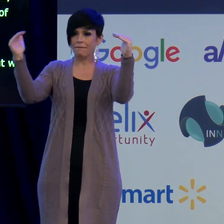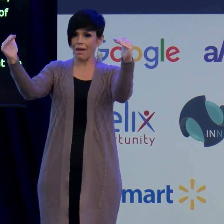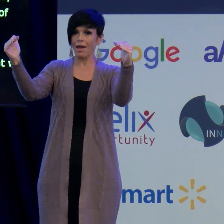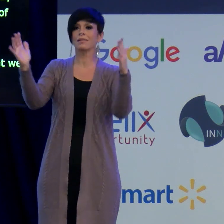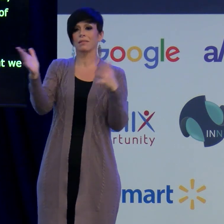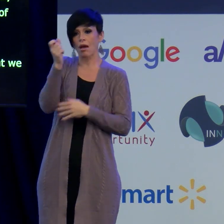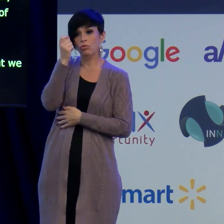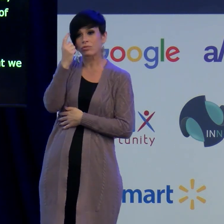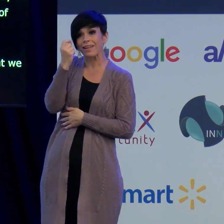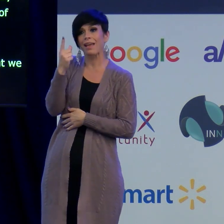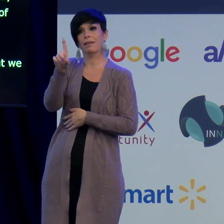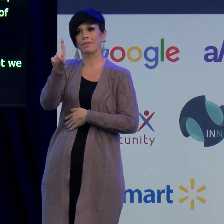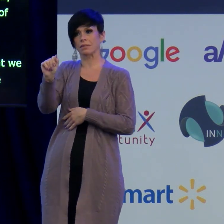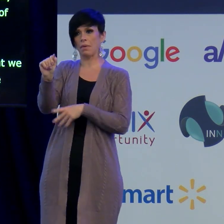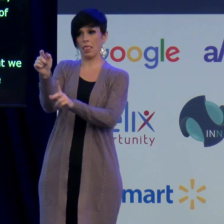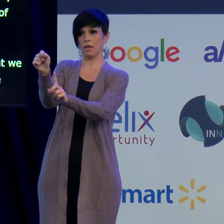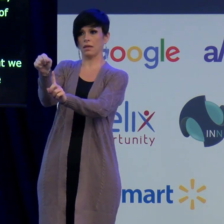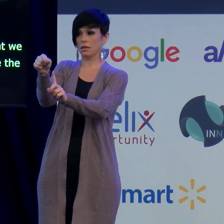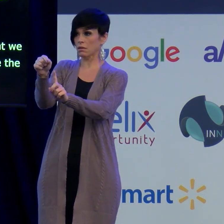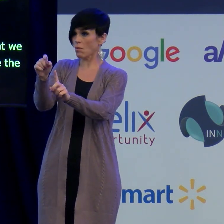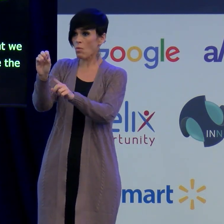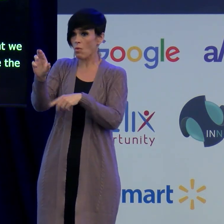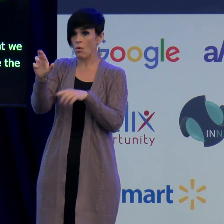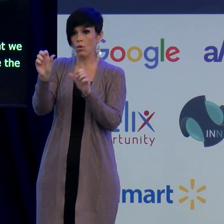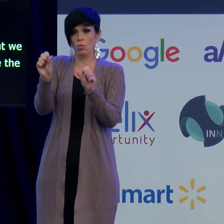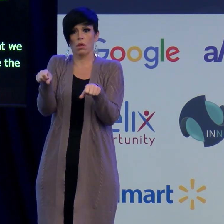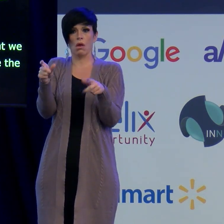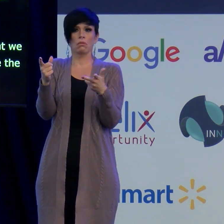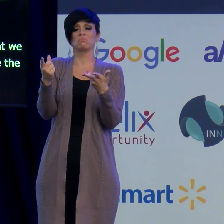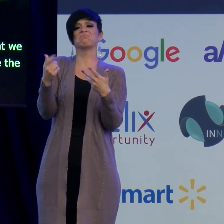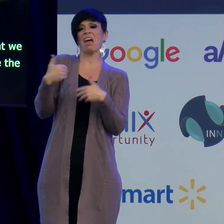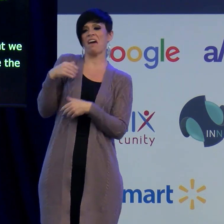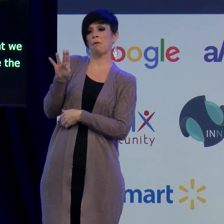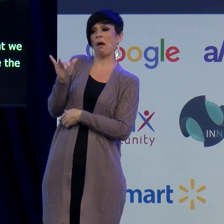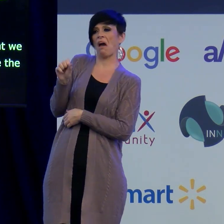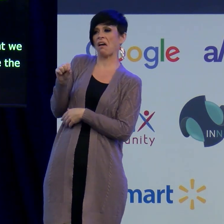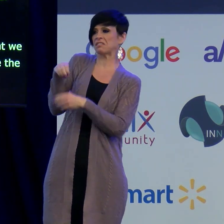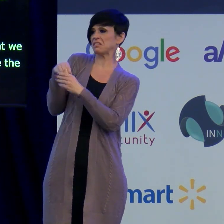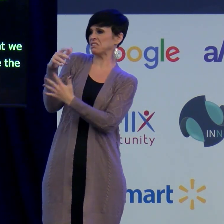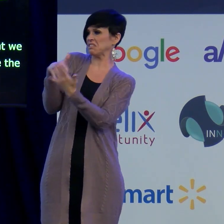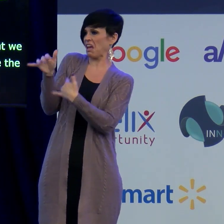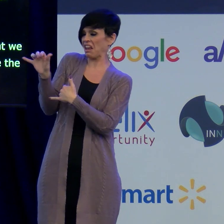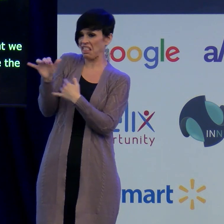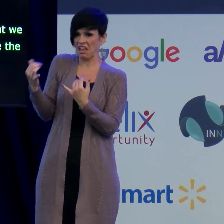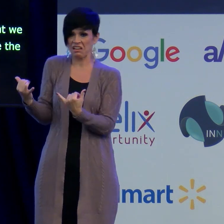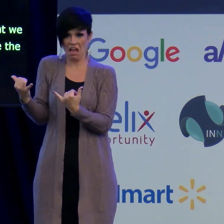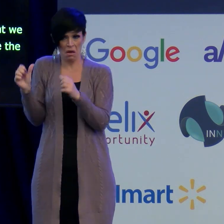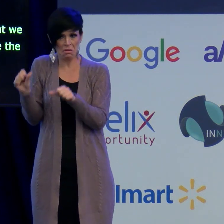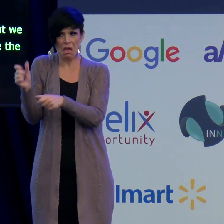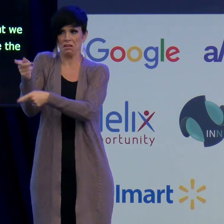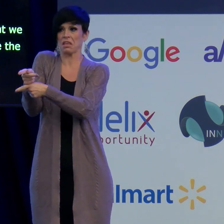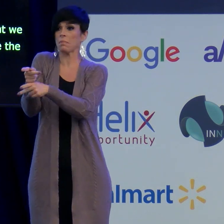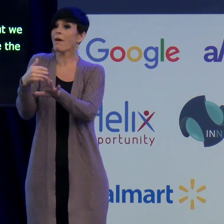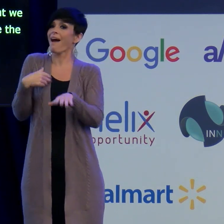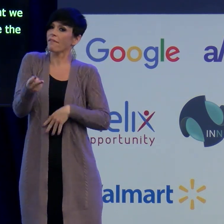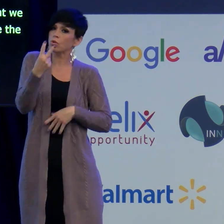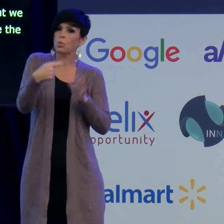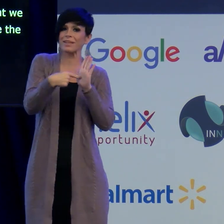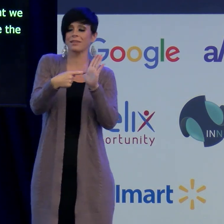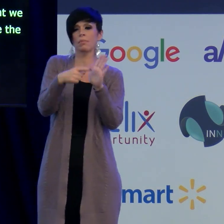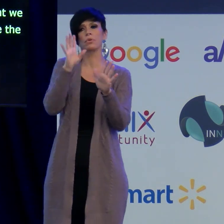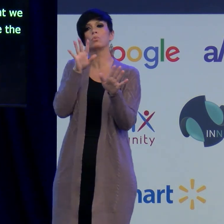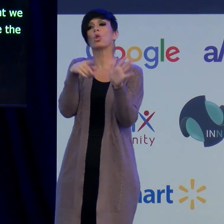the understanding of disability, or we could propagate bias that exists in society as it stands today. And I've got two examples for you that illustrate